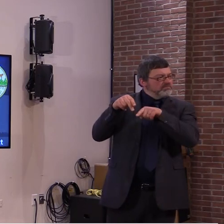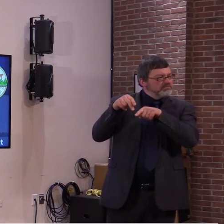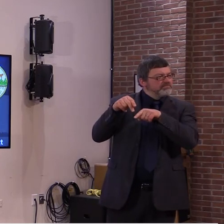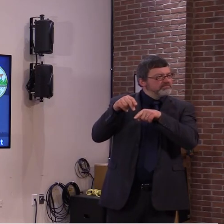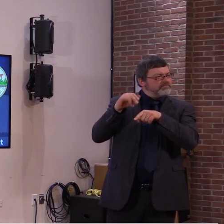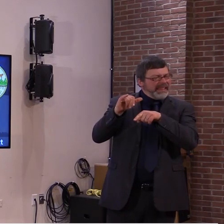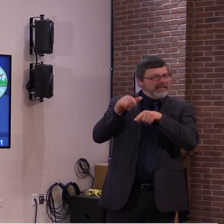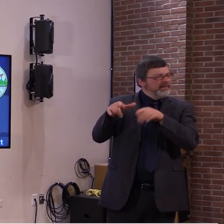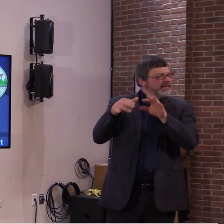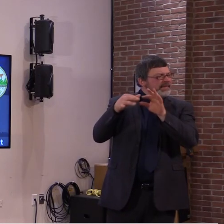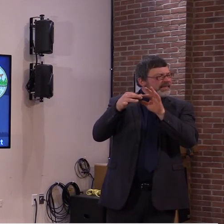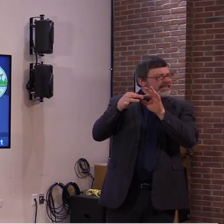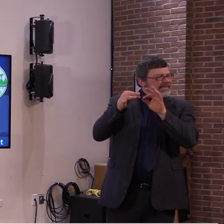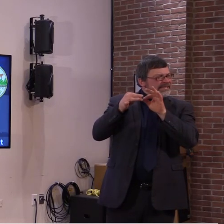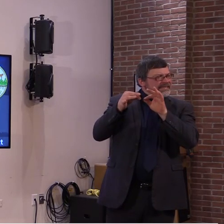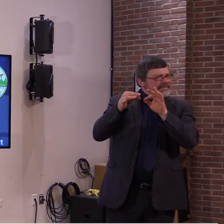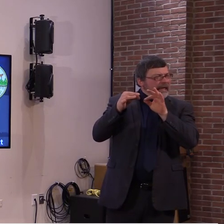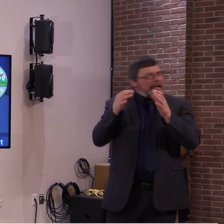apply anymore,